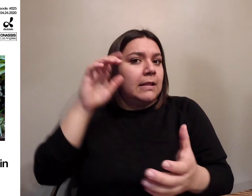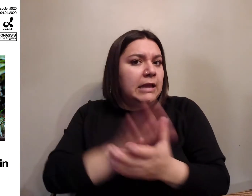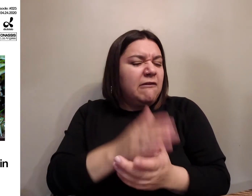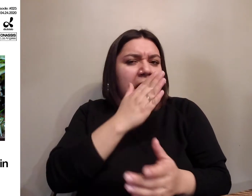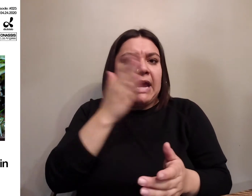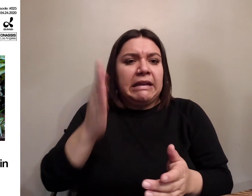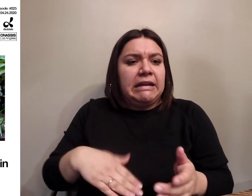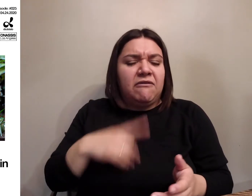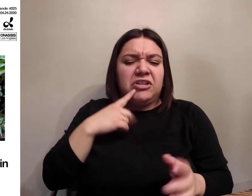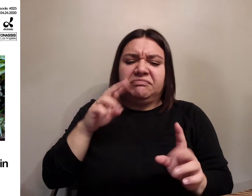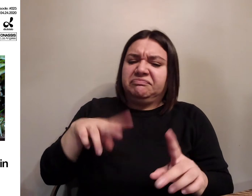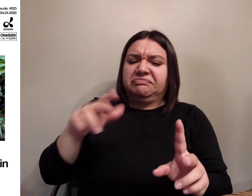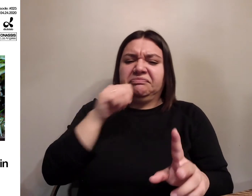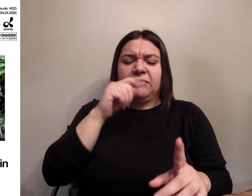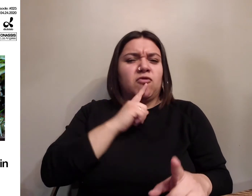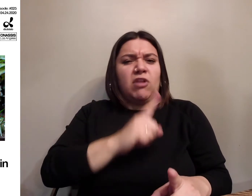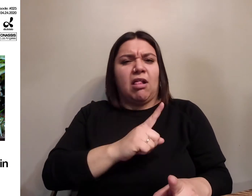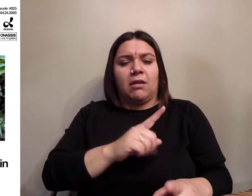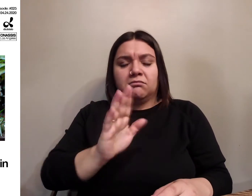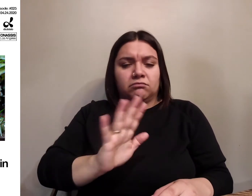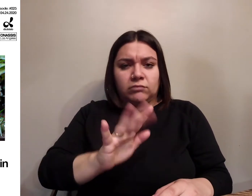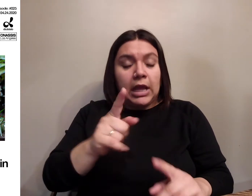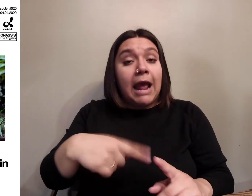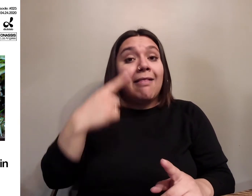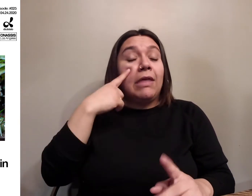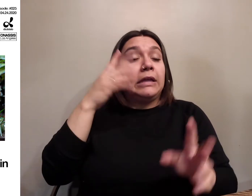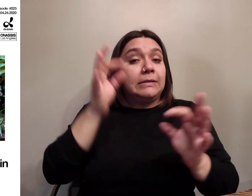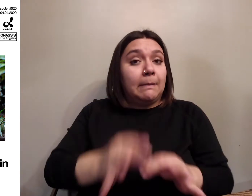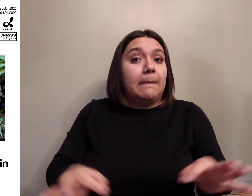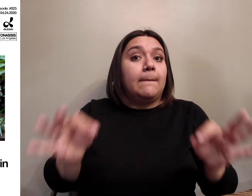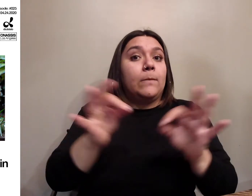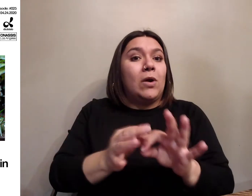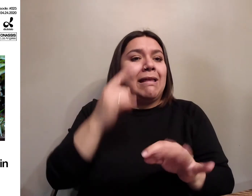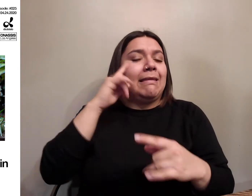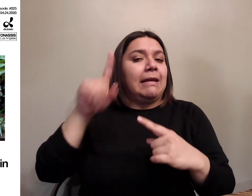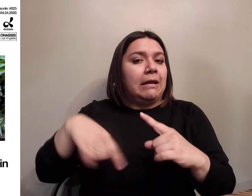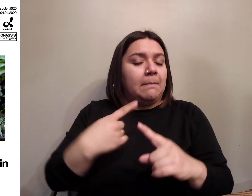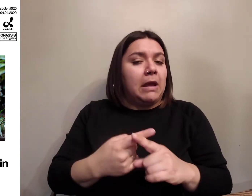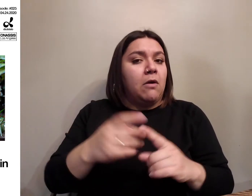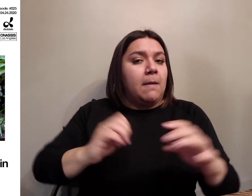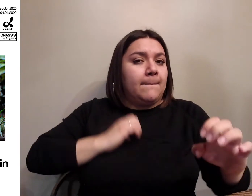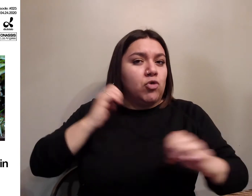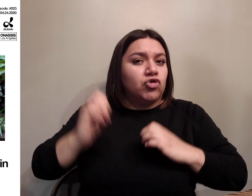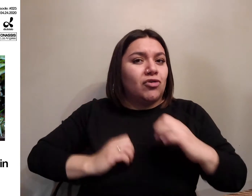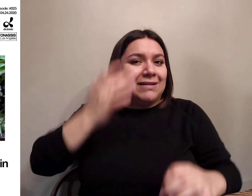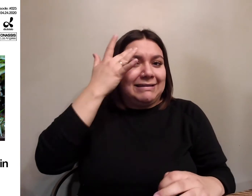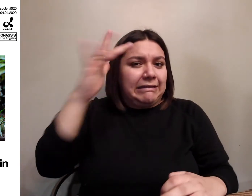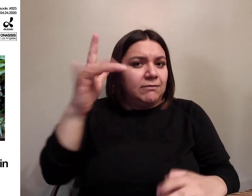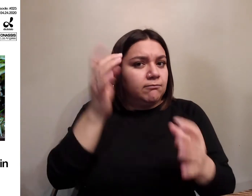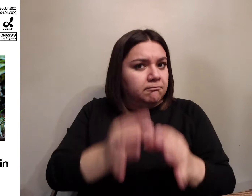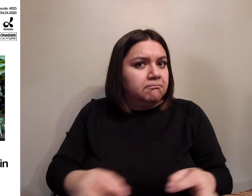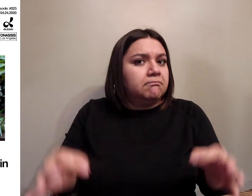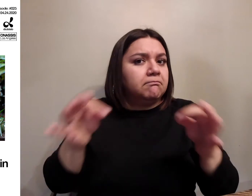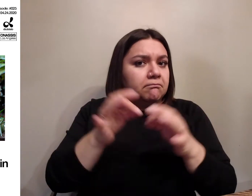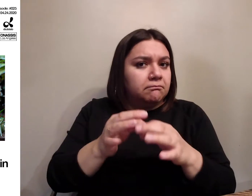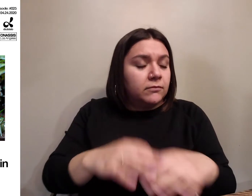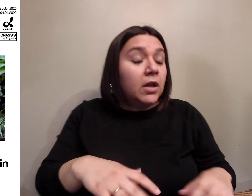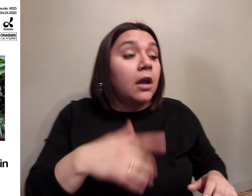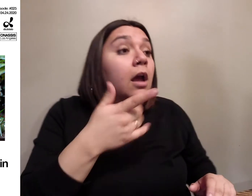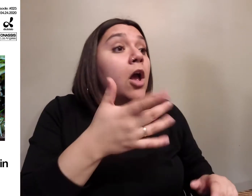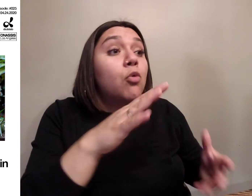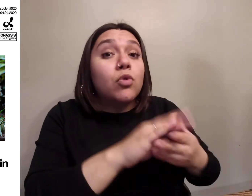of emotions. I never belittle emotions. And I think it's very important to think more carefully about